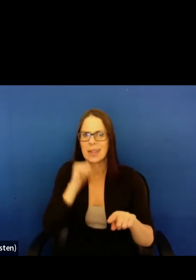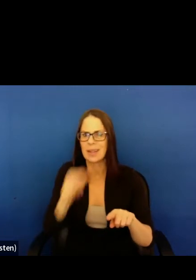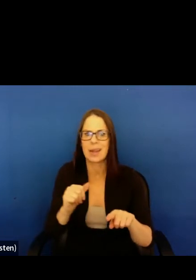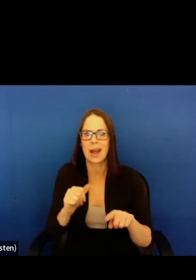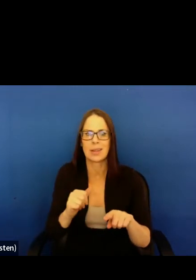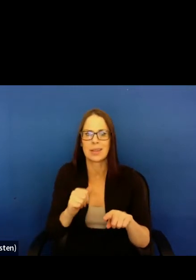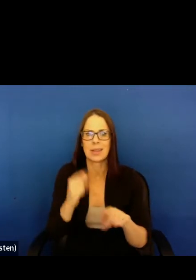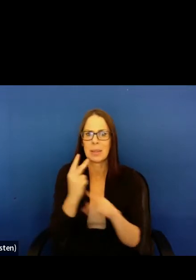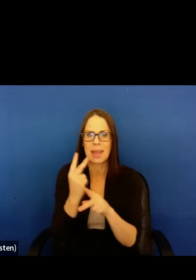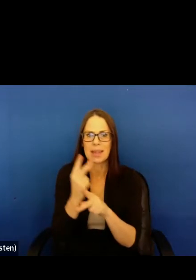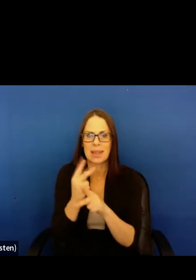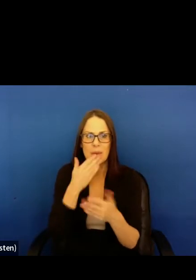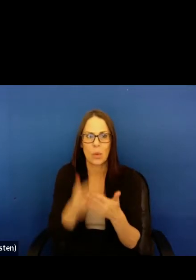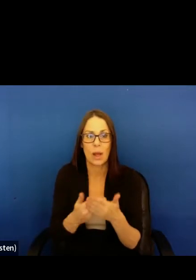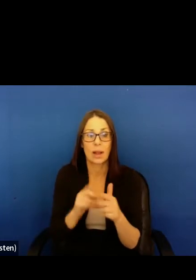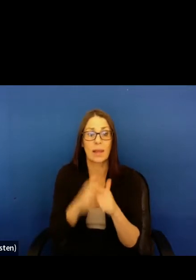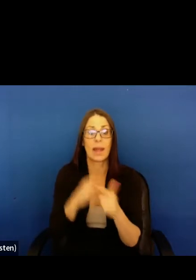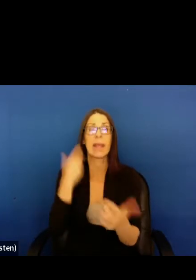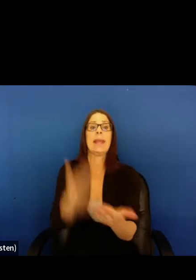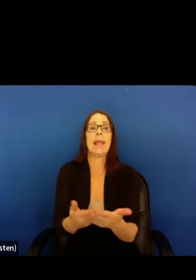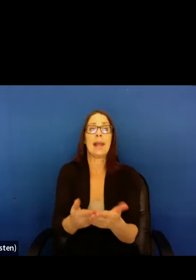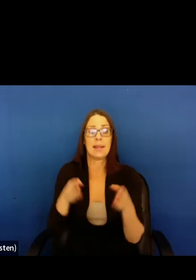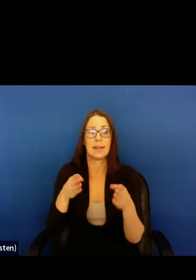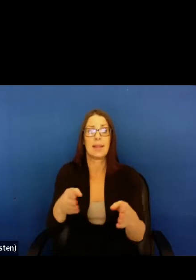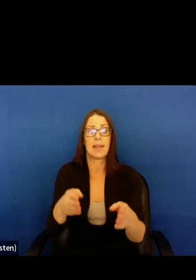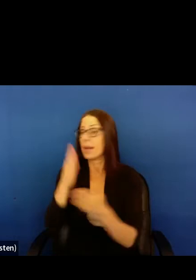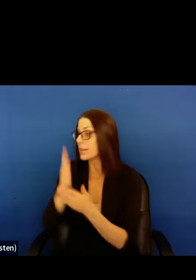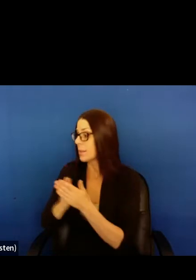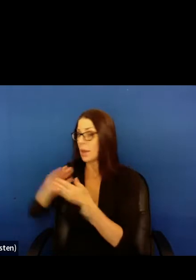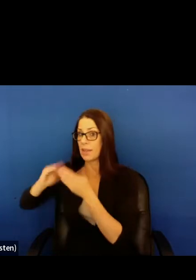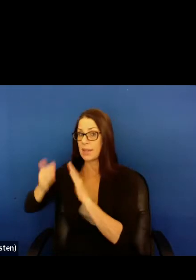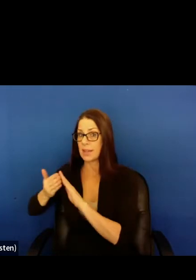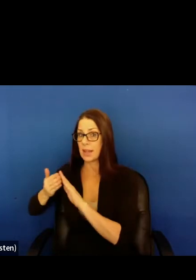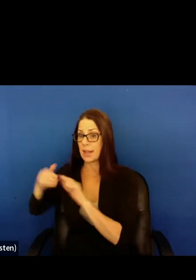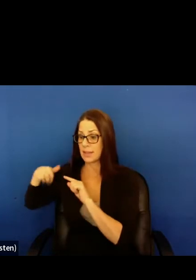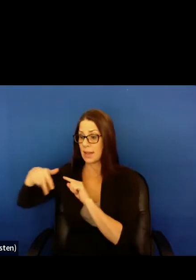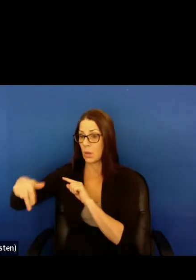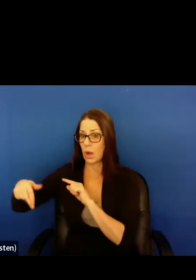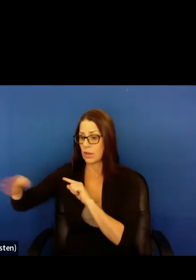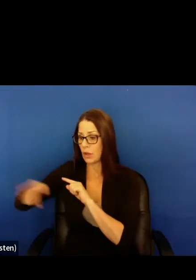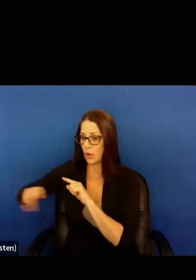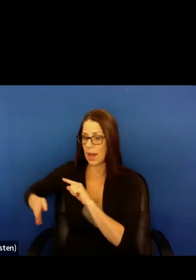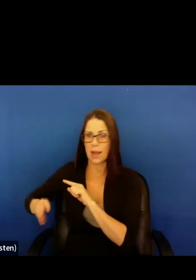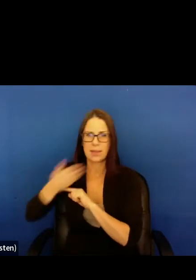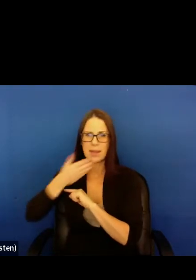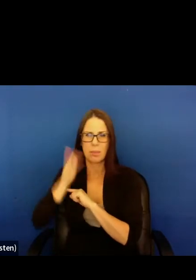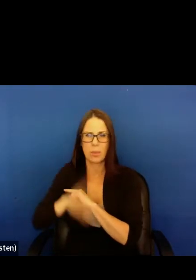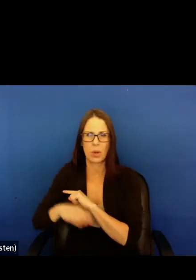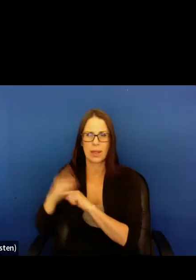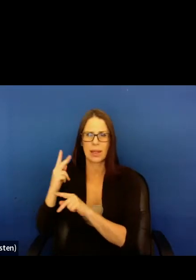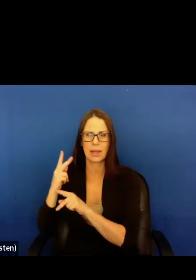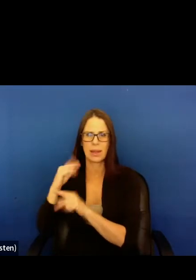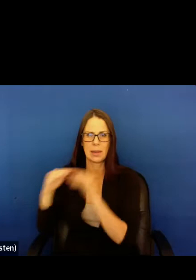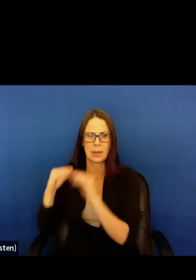poses a challenge because of some of the city sidewalks are cracked and poorly maintained. So this is something where we